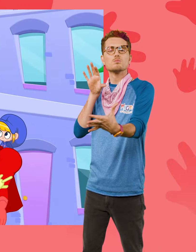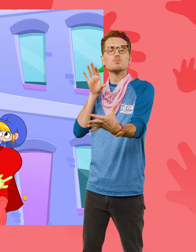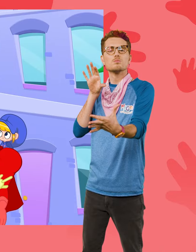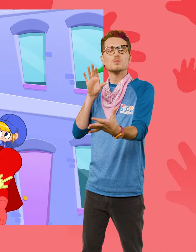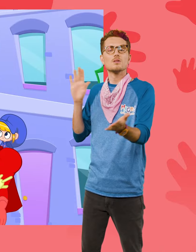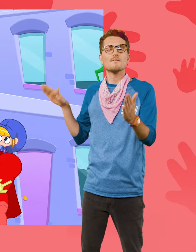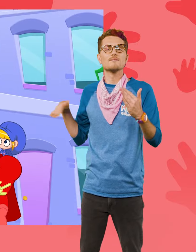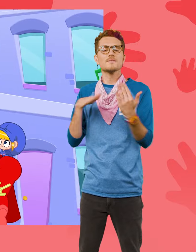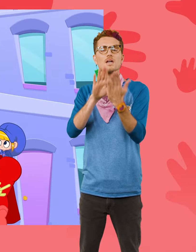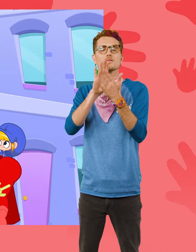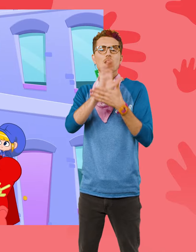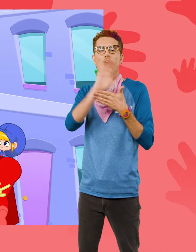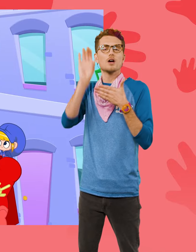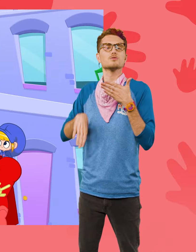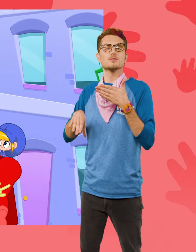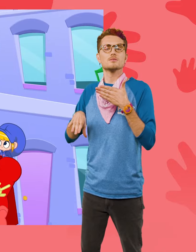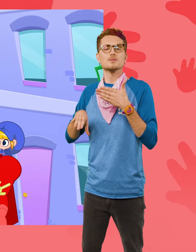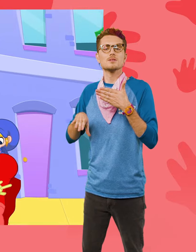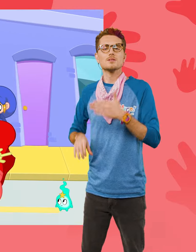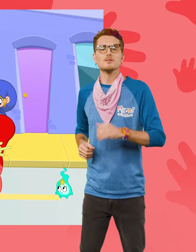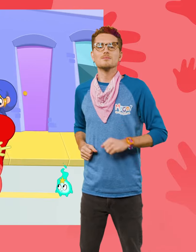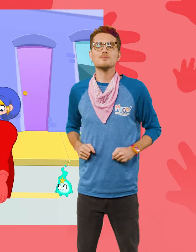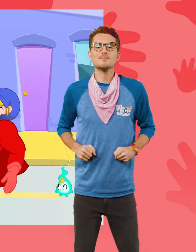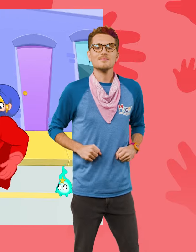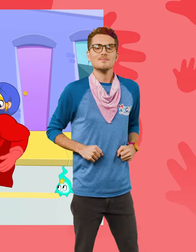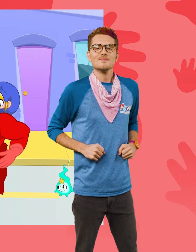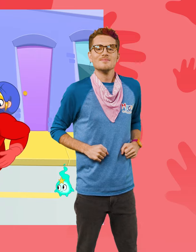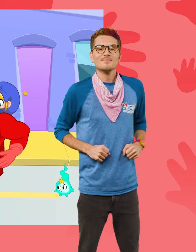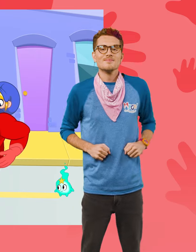Unhand them or face the consequences.